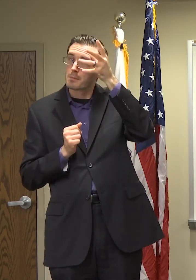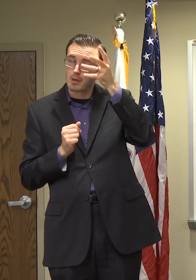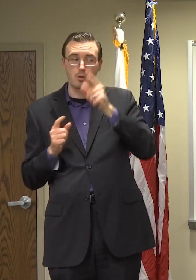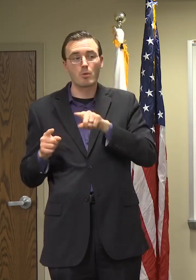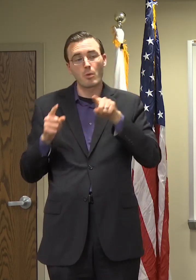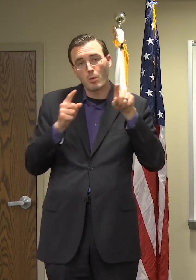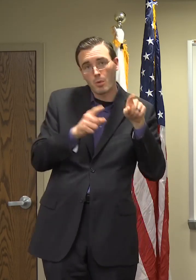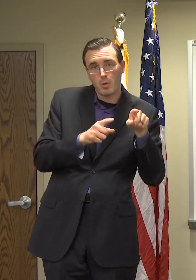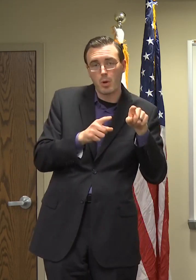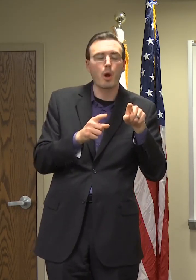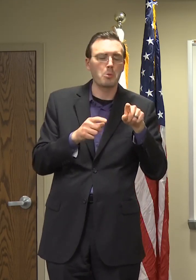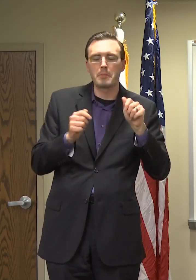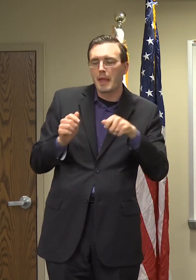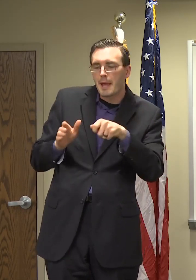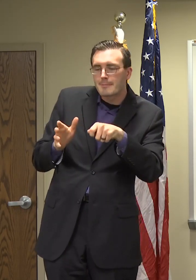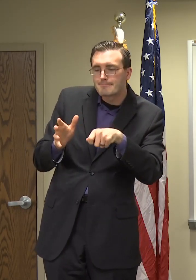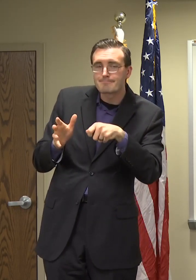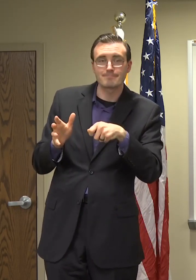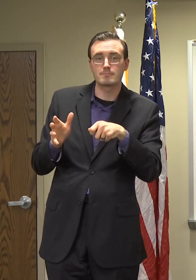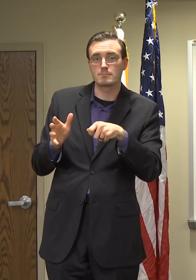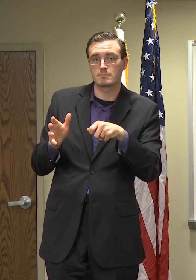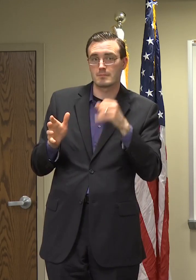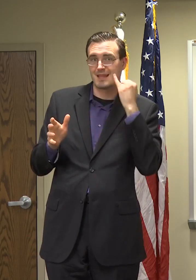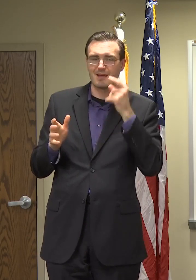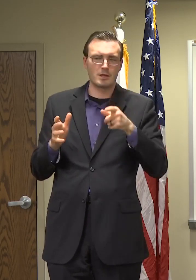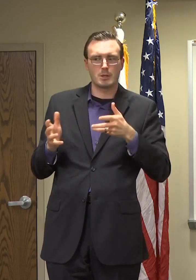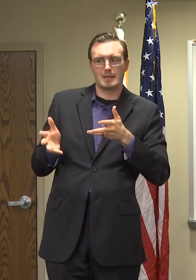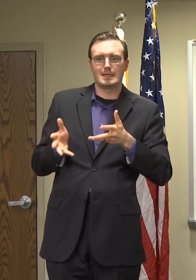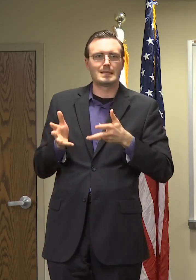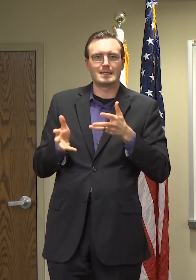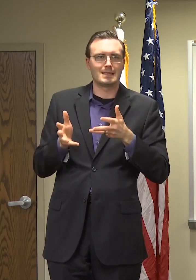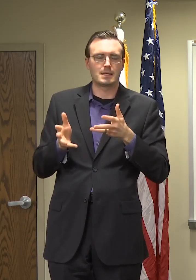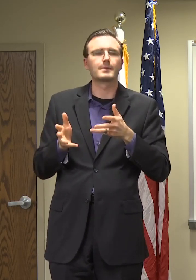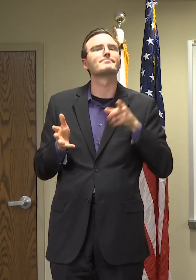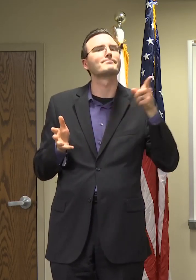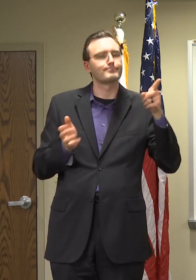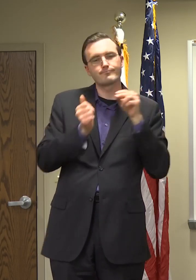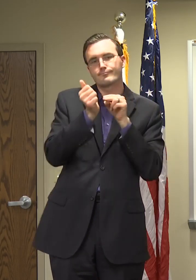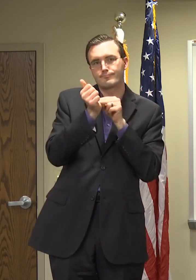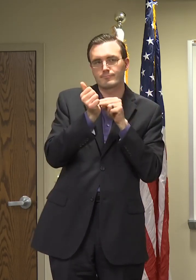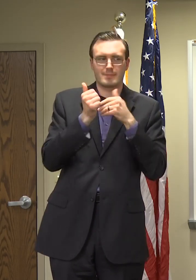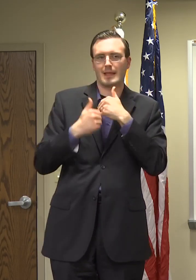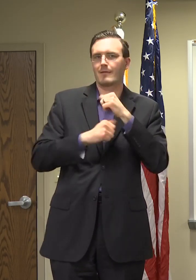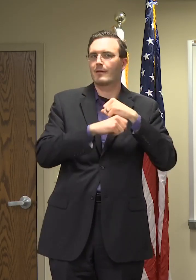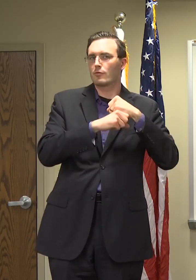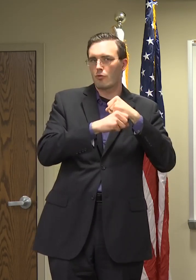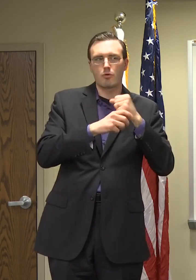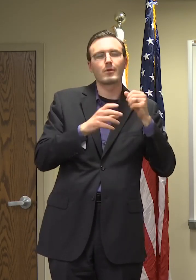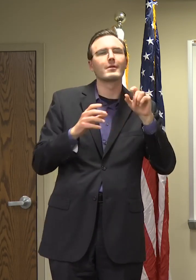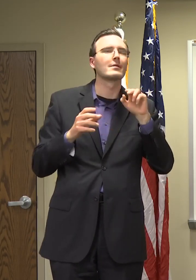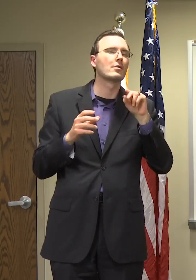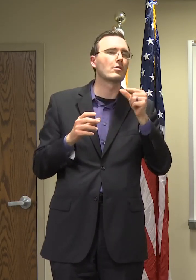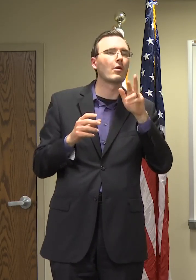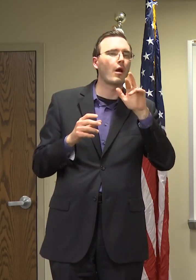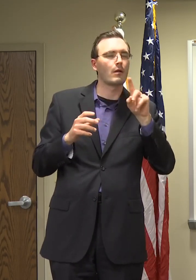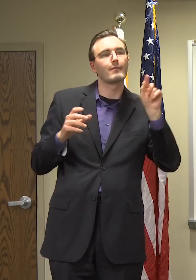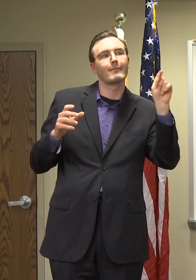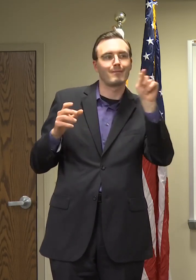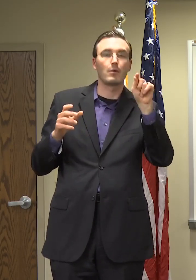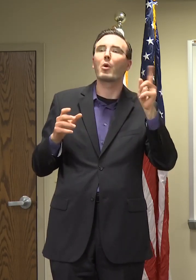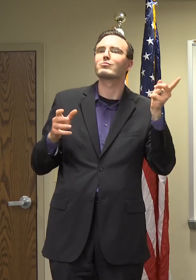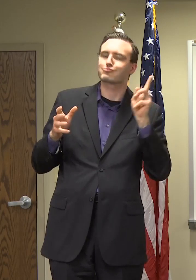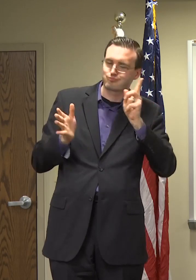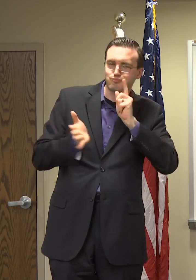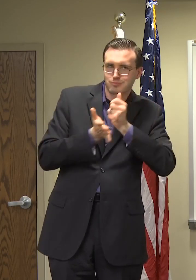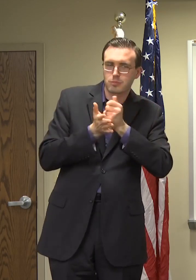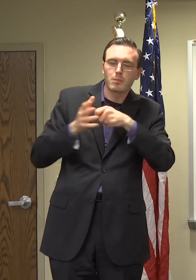guard will help you on that, and Crusader has medical care professionals that will help on that. And all residents, regardless of citizenship status.